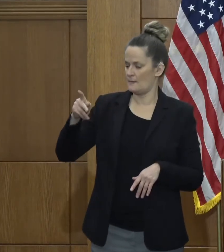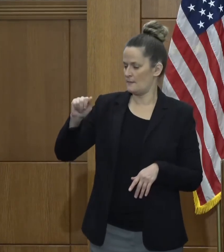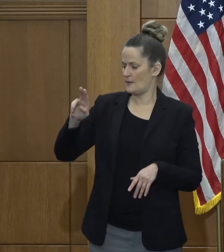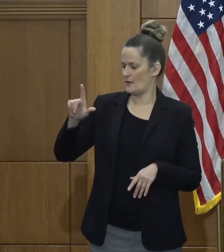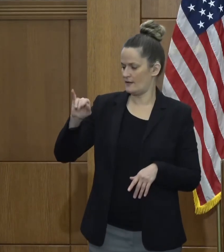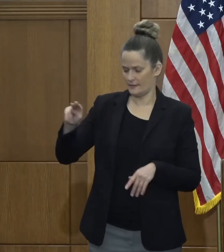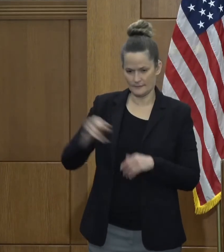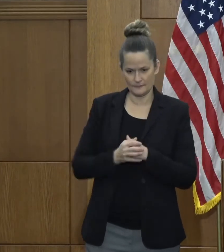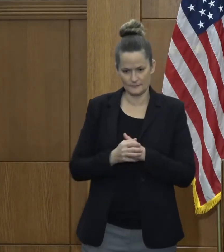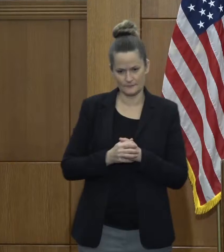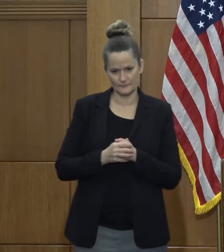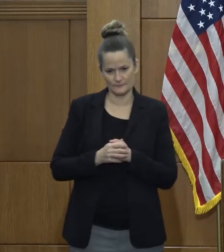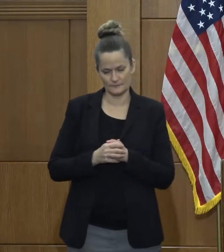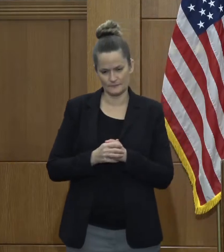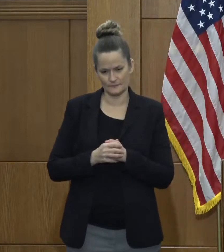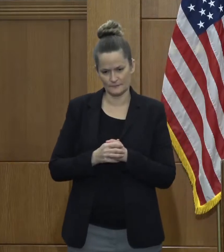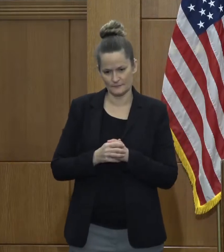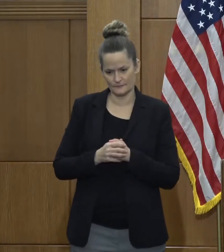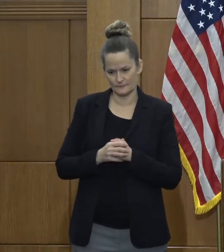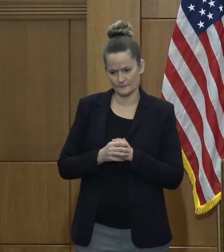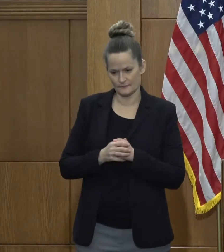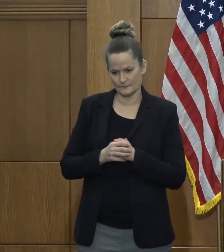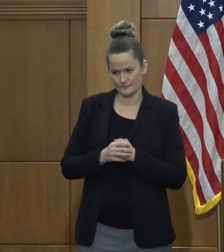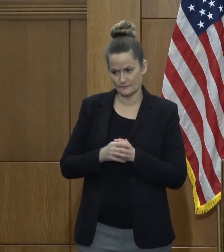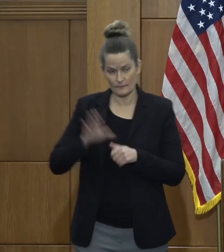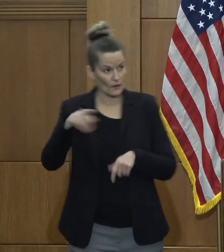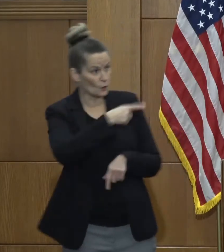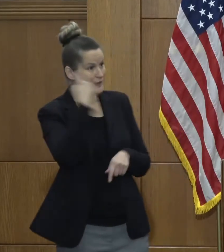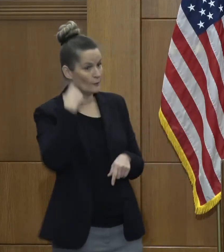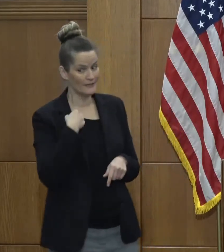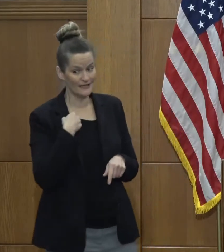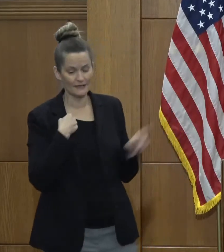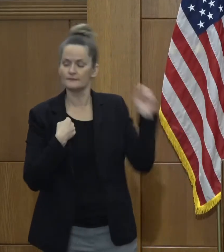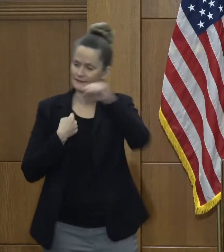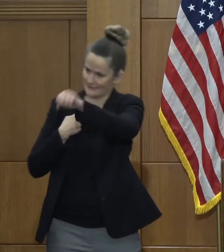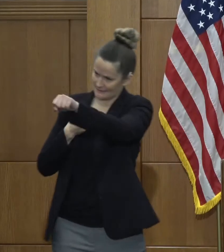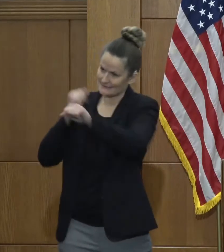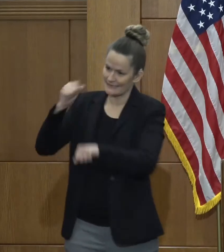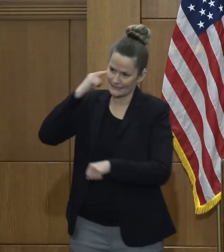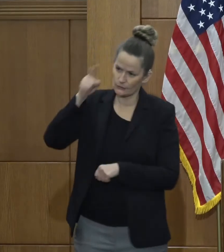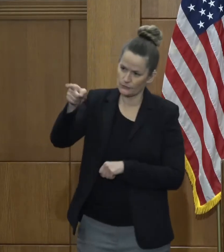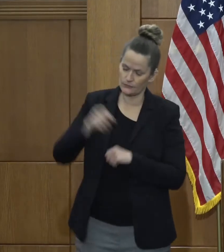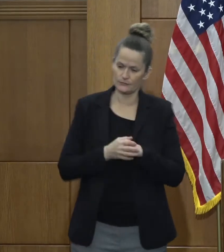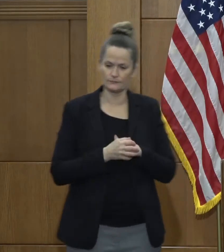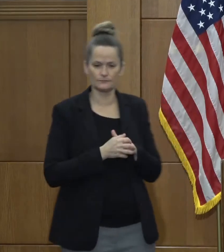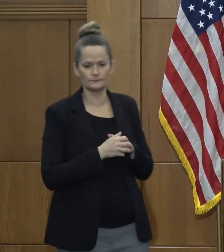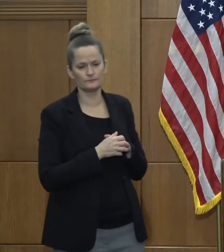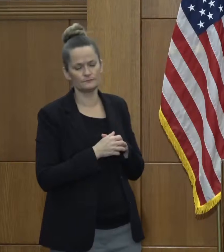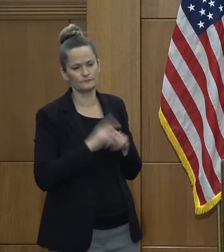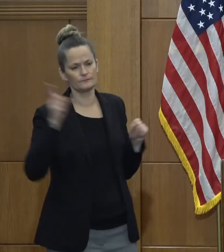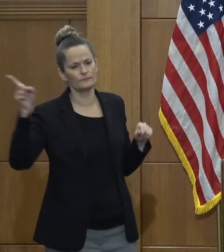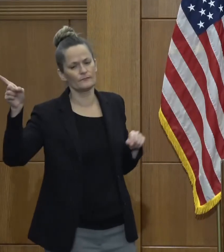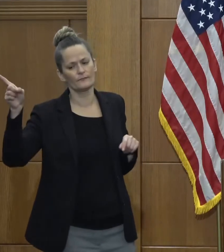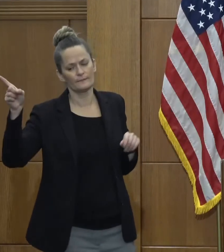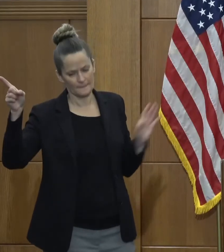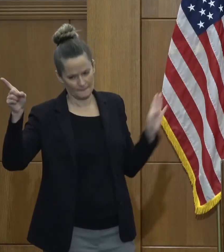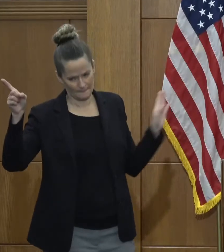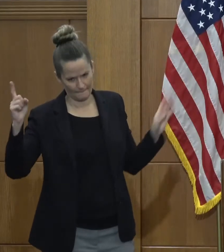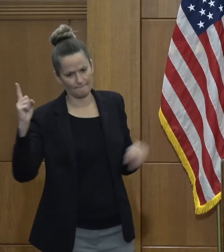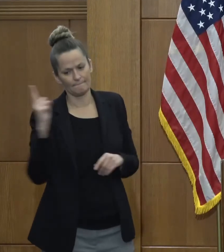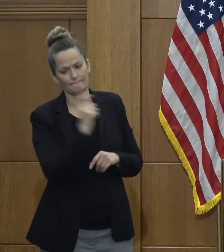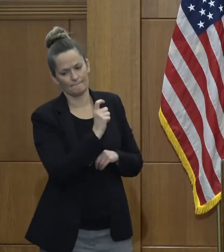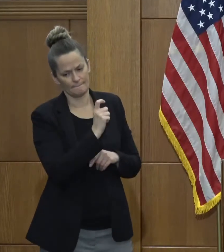Yeah, can you hear me? Yes. Yeah, we can. Okay. Okay. Just to follow up,